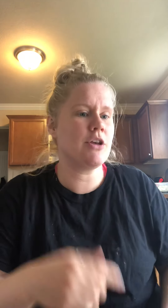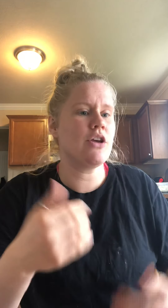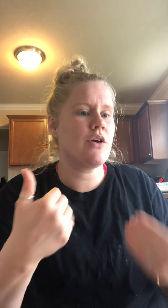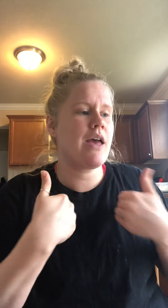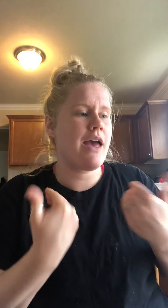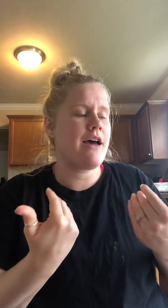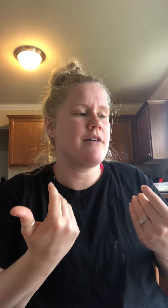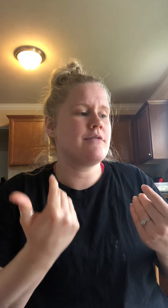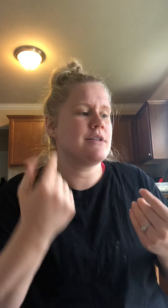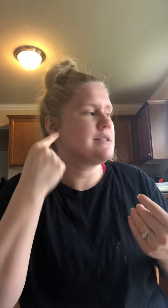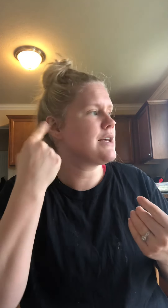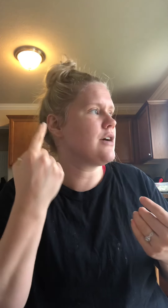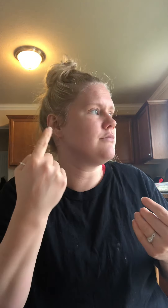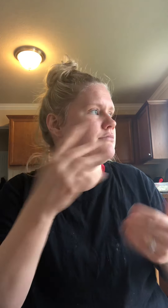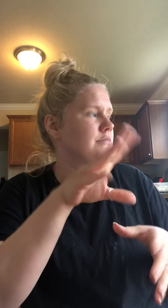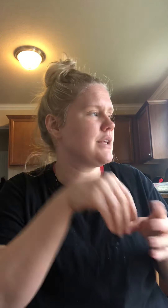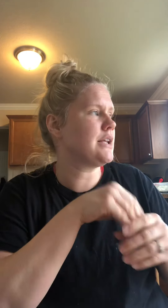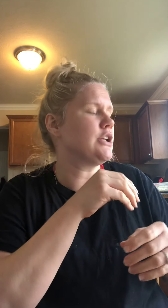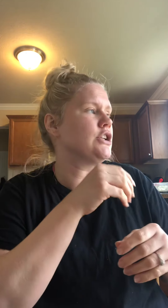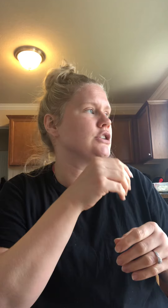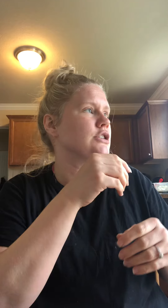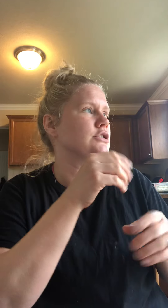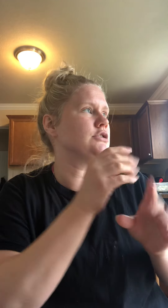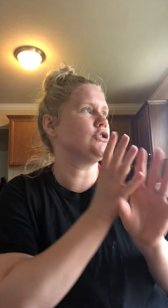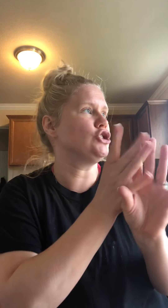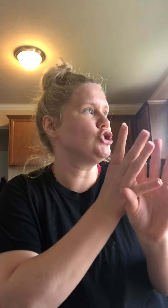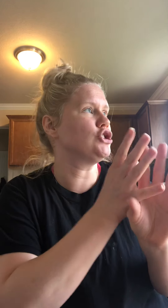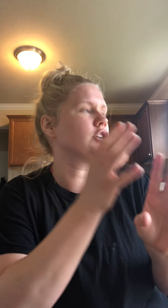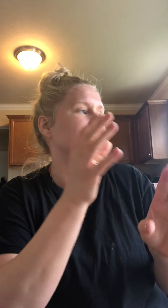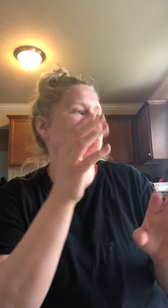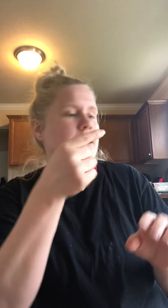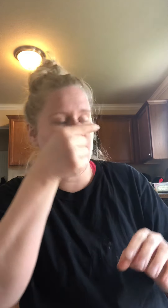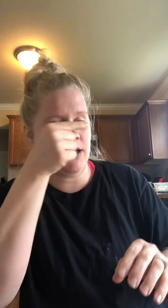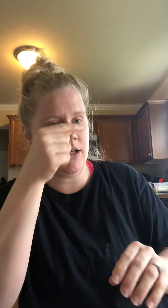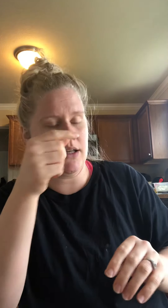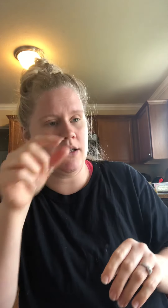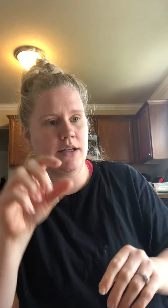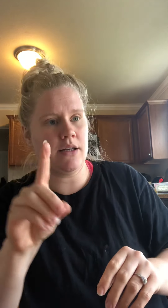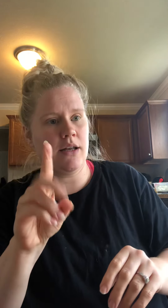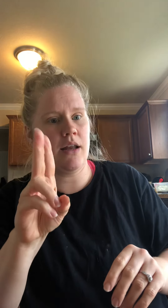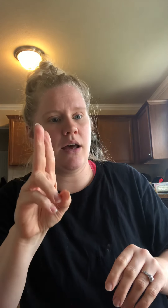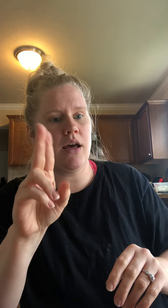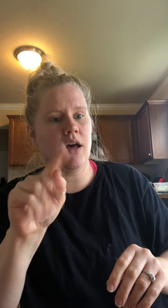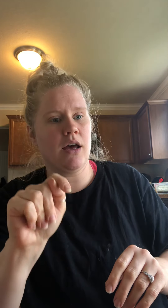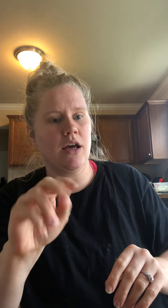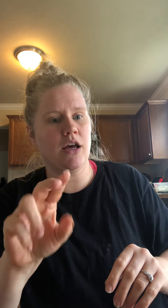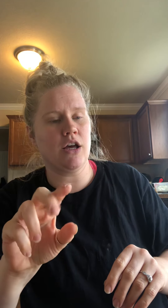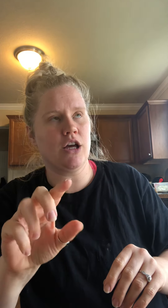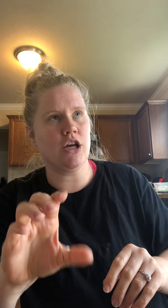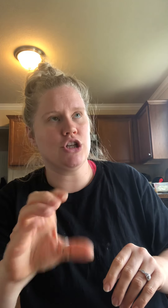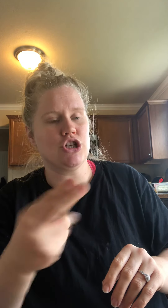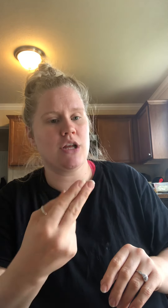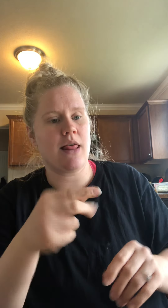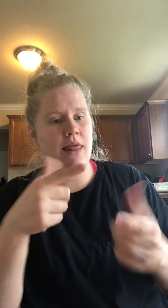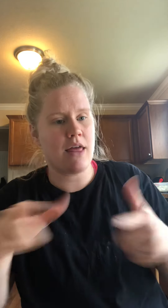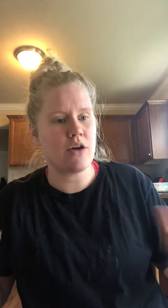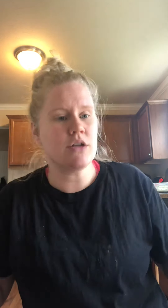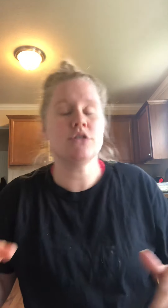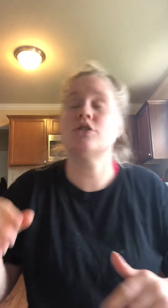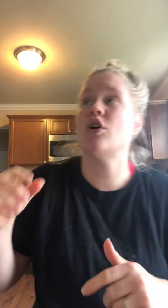So then that's what this is, right? So this sound, or I guess